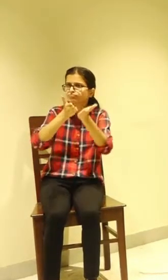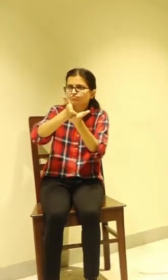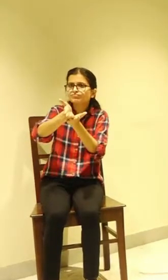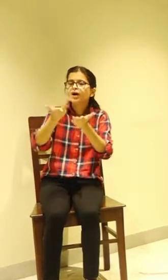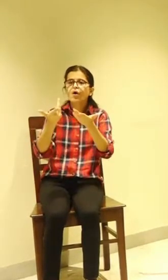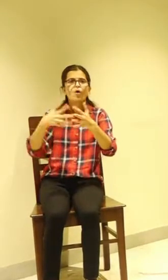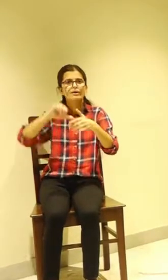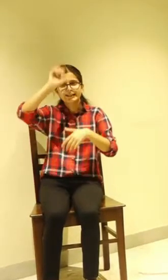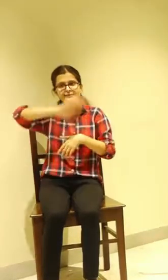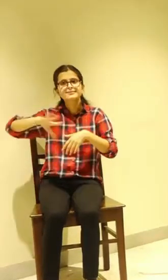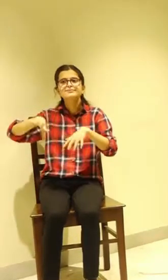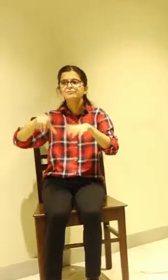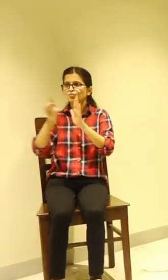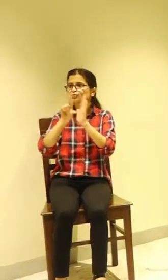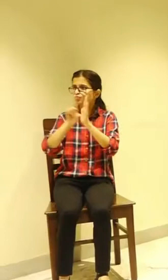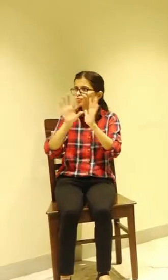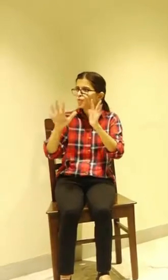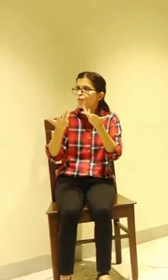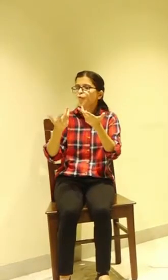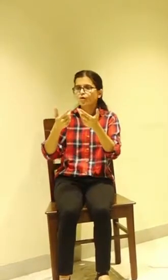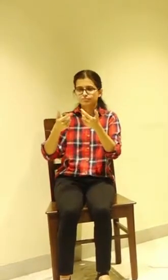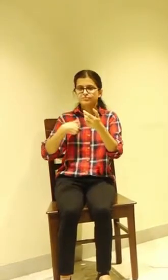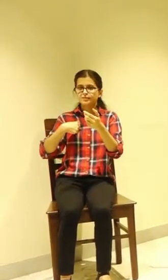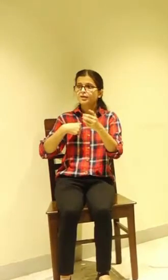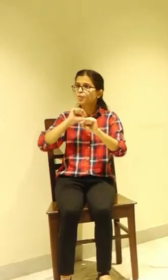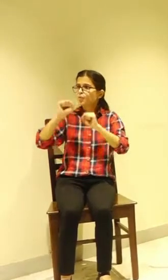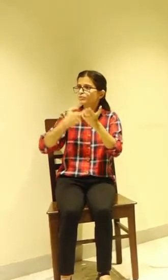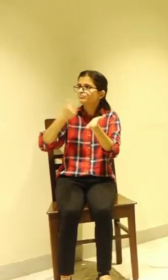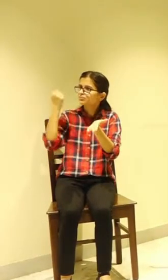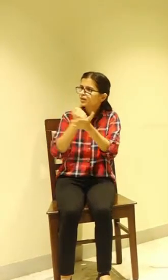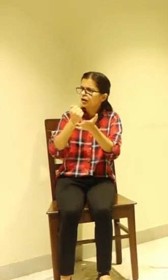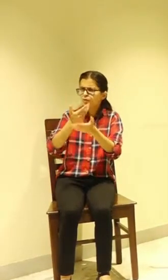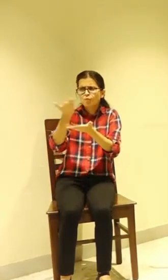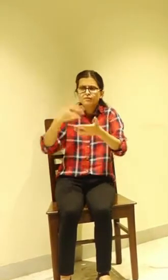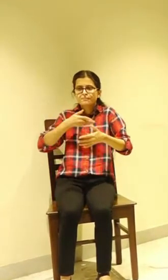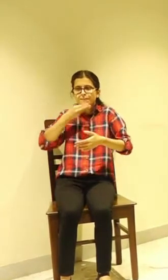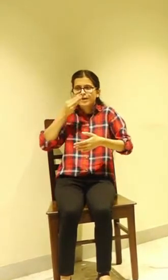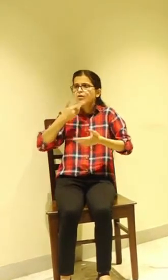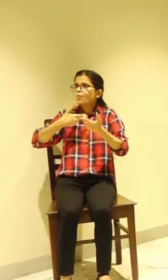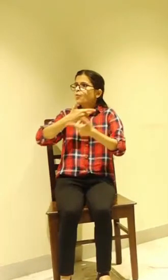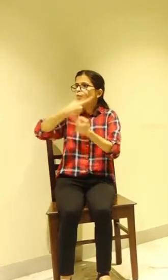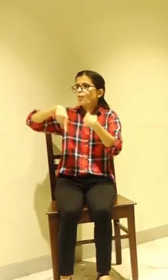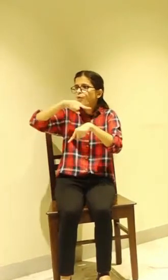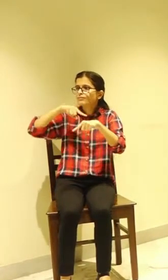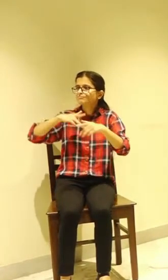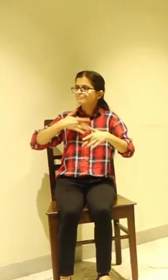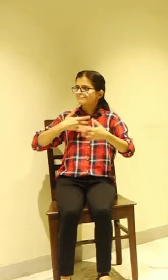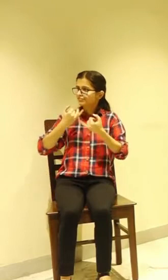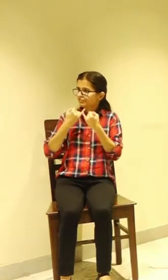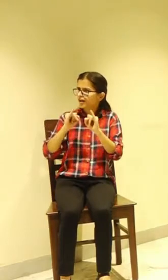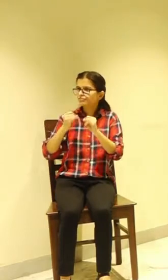Indian law regarding these particular significant rights, please feel free to raise your hand, and we'll take them up